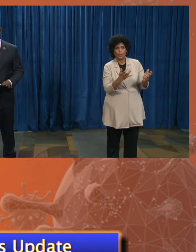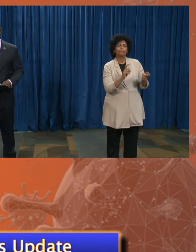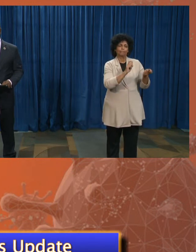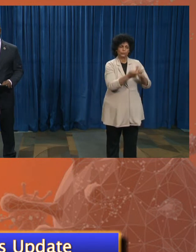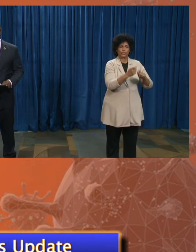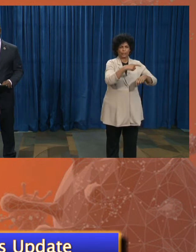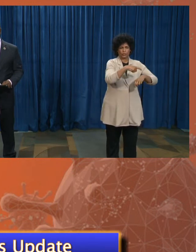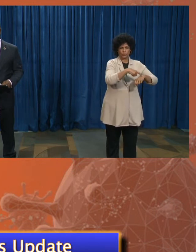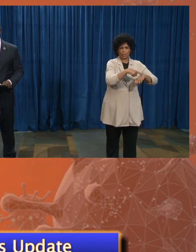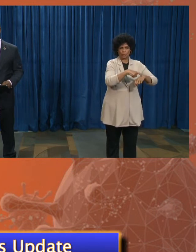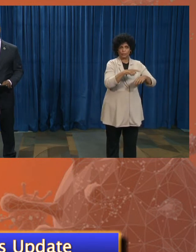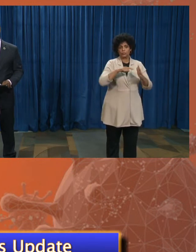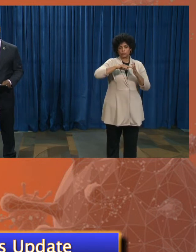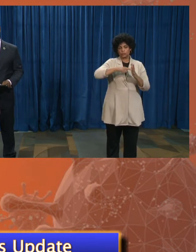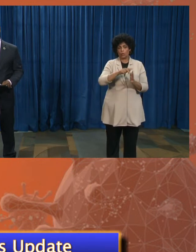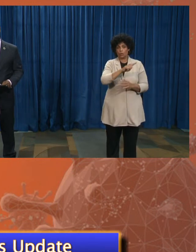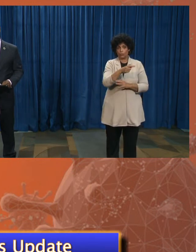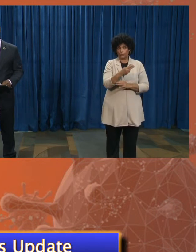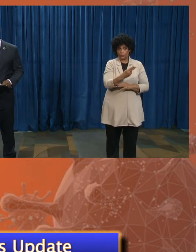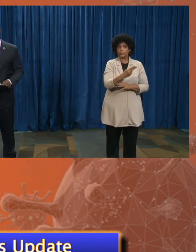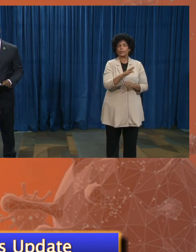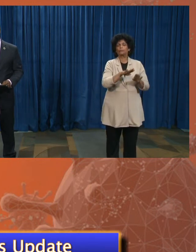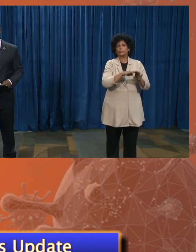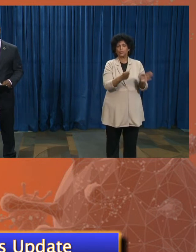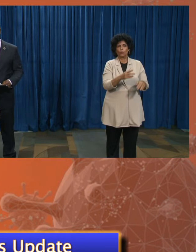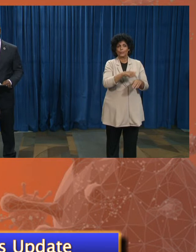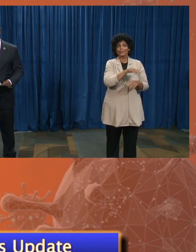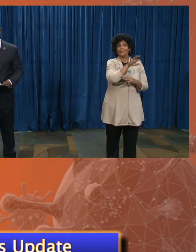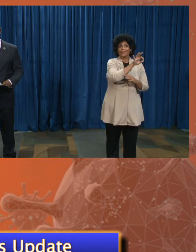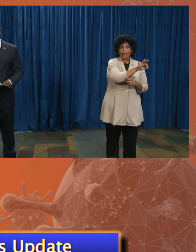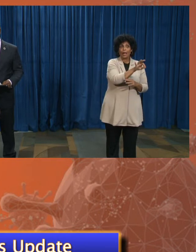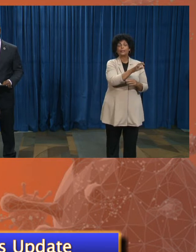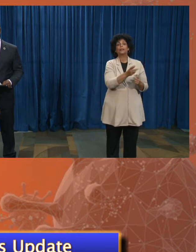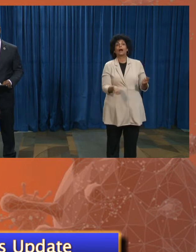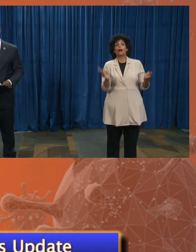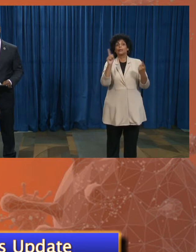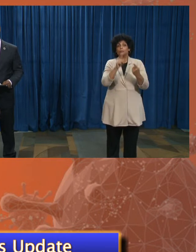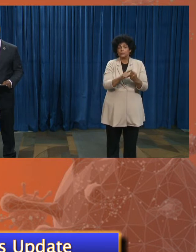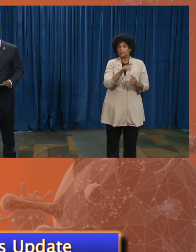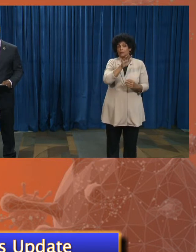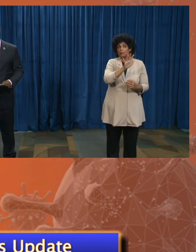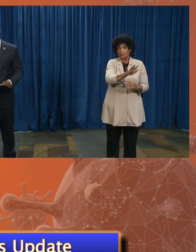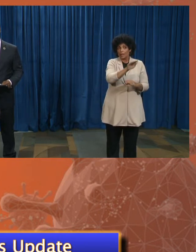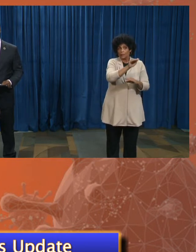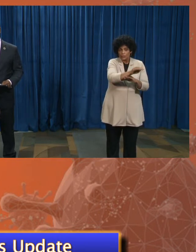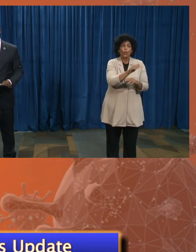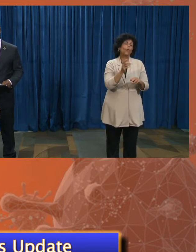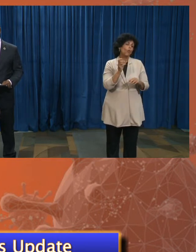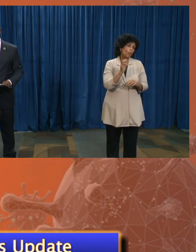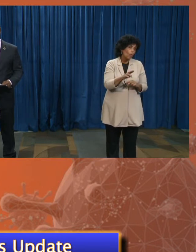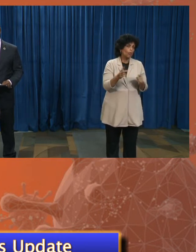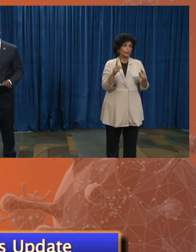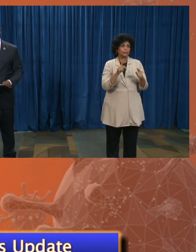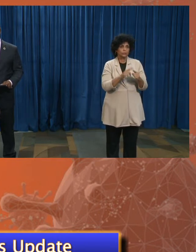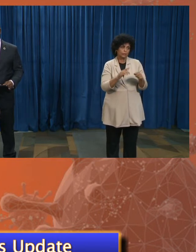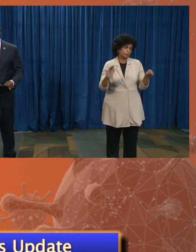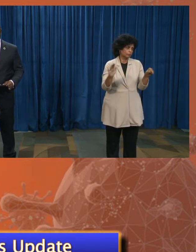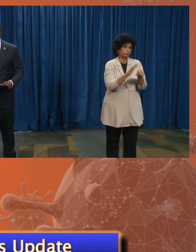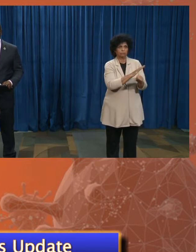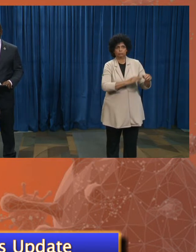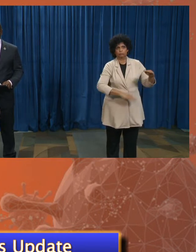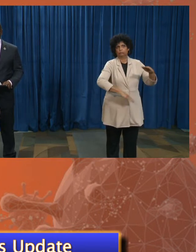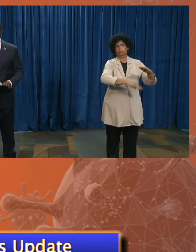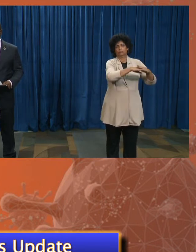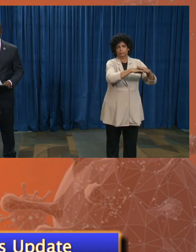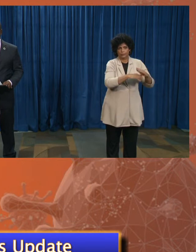they will be open from 9 a.m. until 5 p.m. or until capacity is reached.